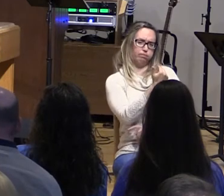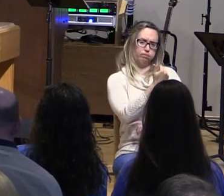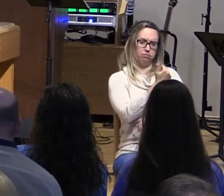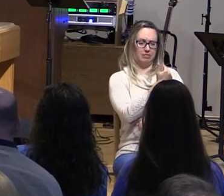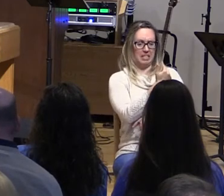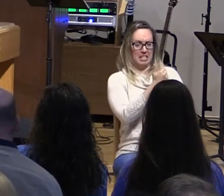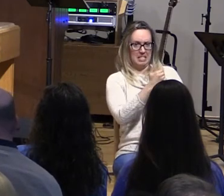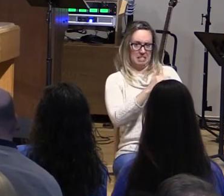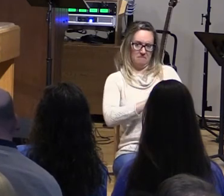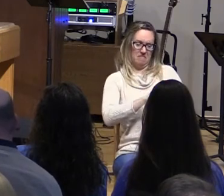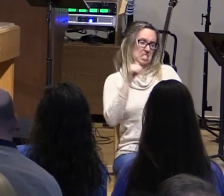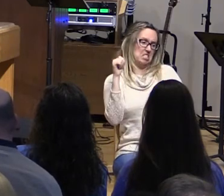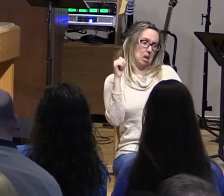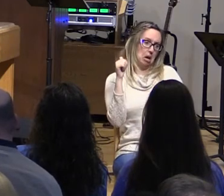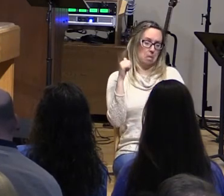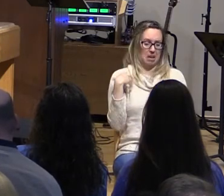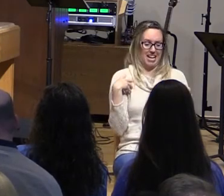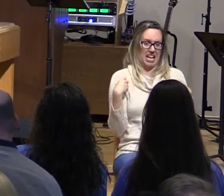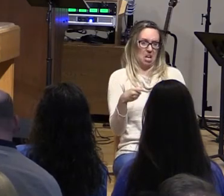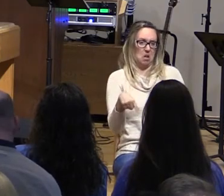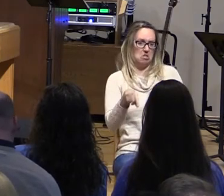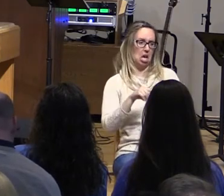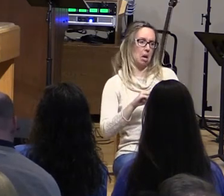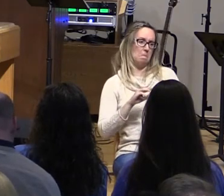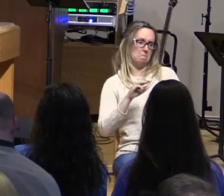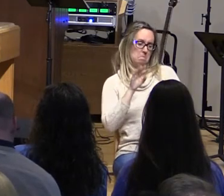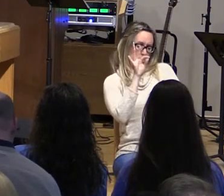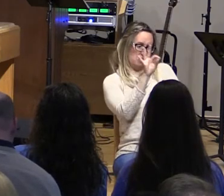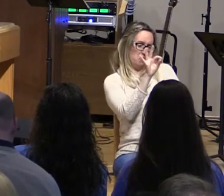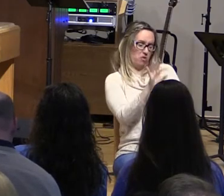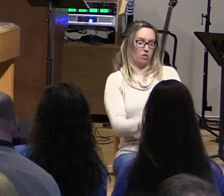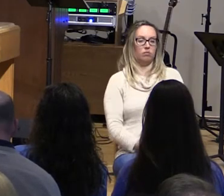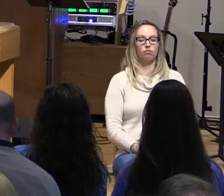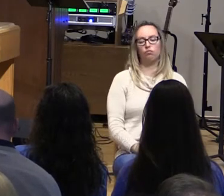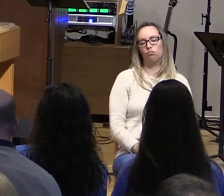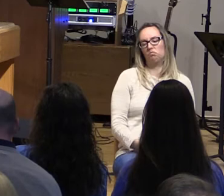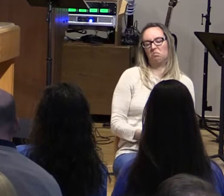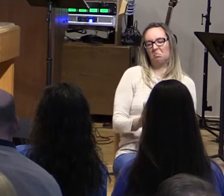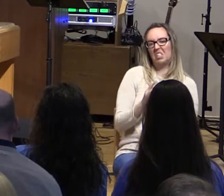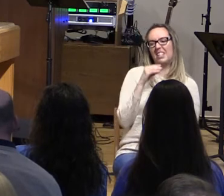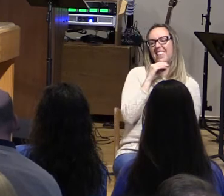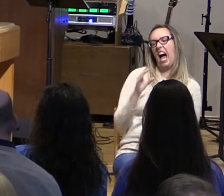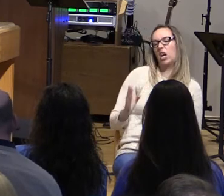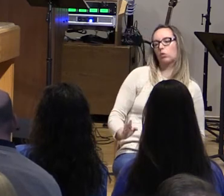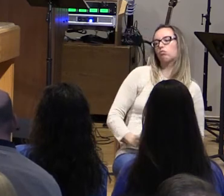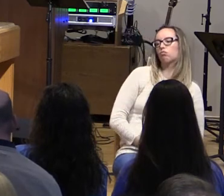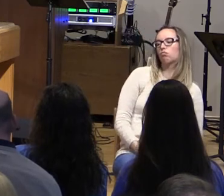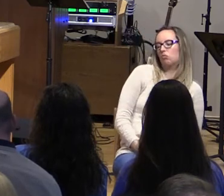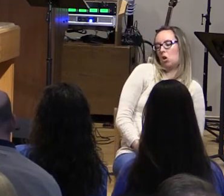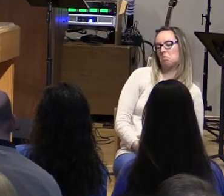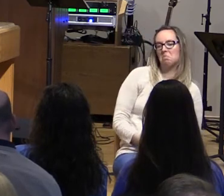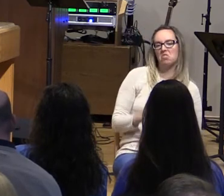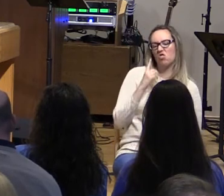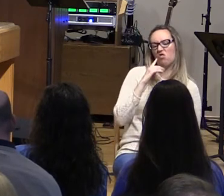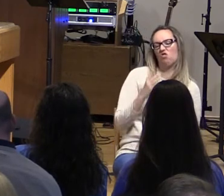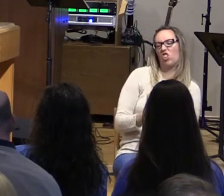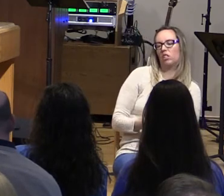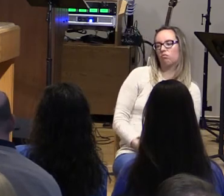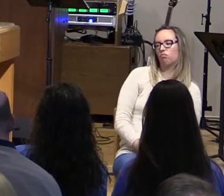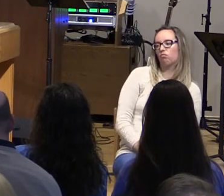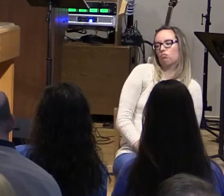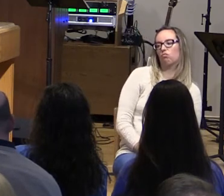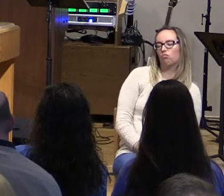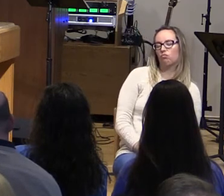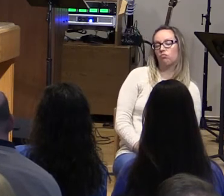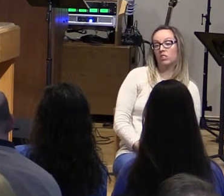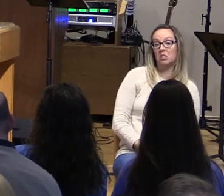and heal them and minister to them? And he's not who he says he is. He's just some freak. And so